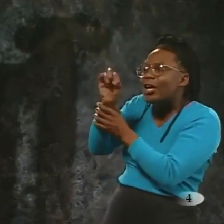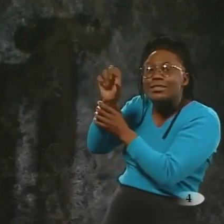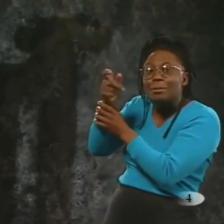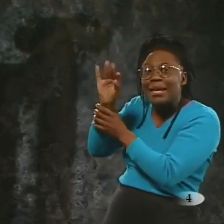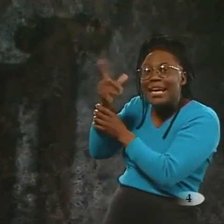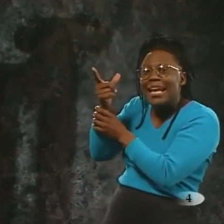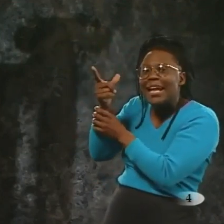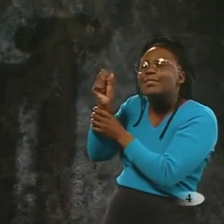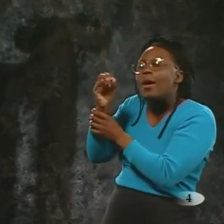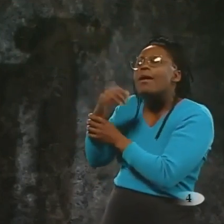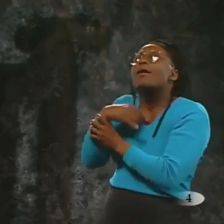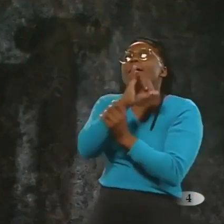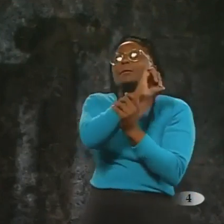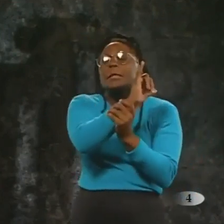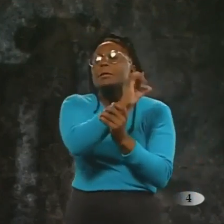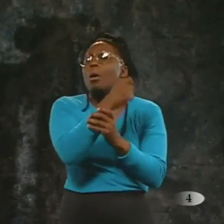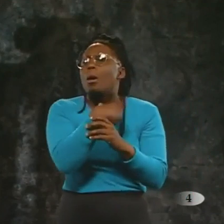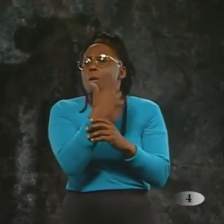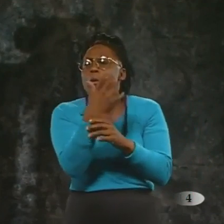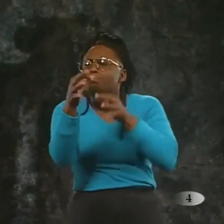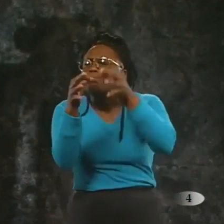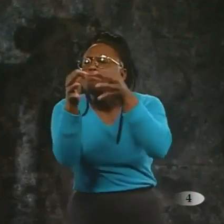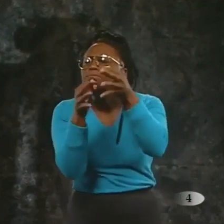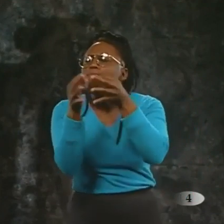That transfers into when they're trying to understand fingerspelling.